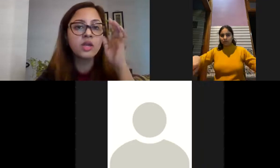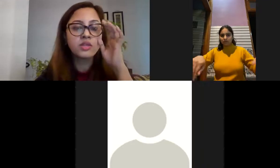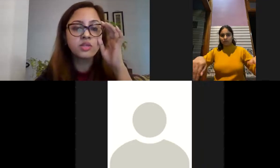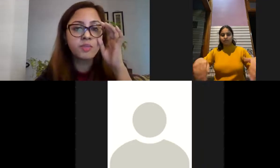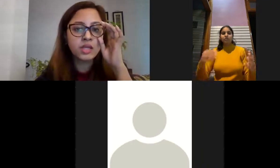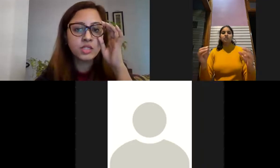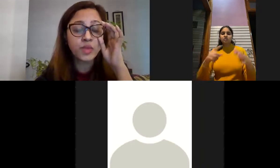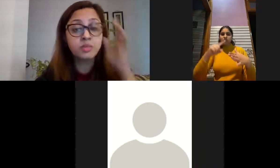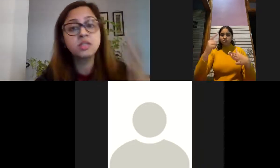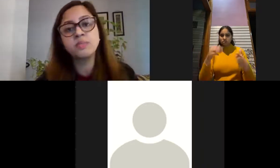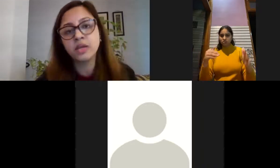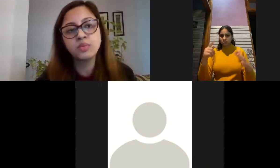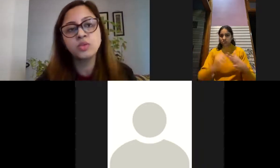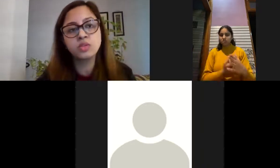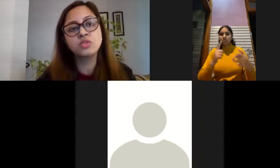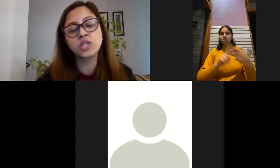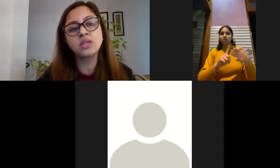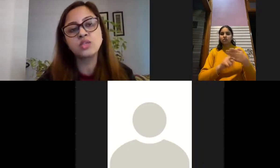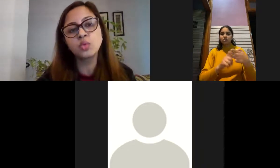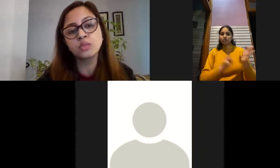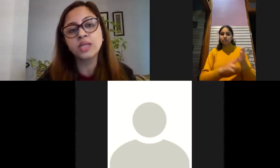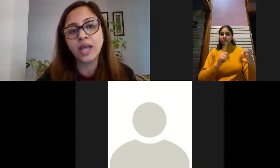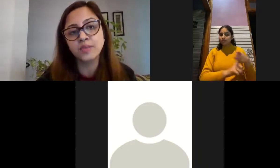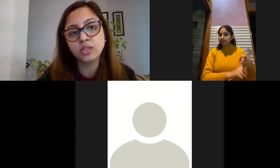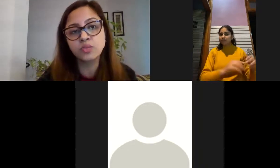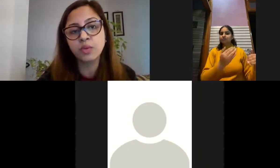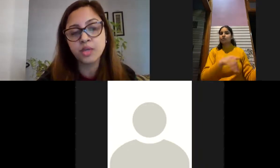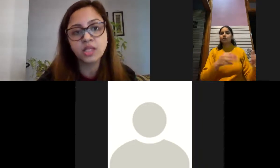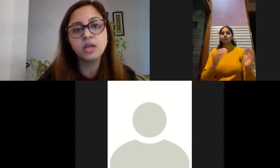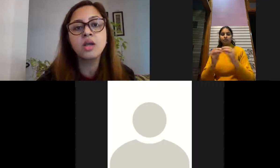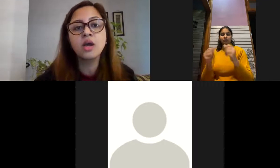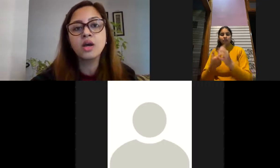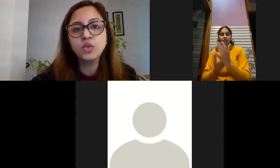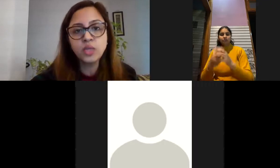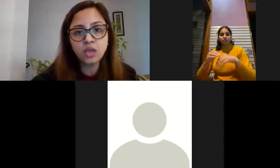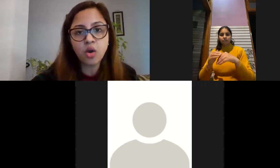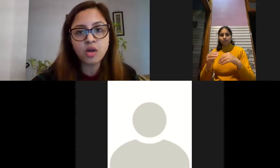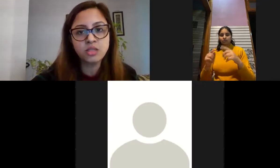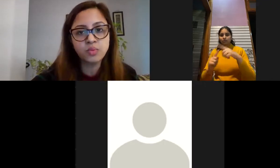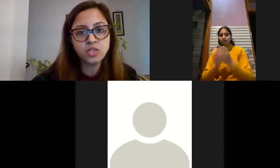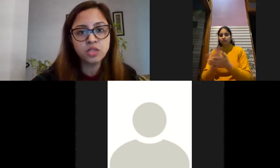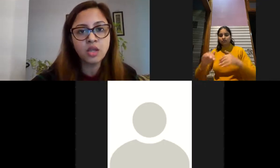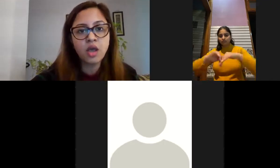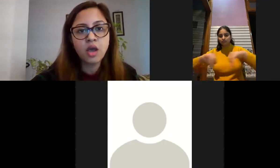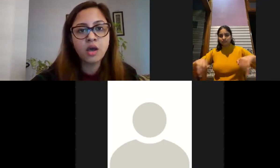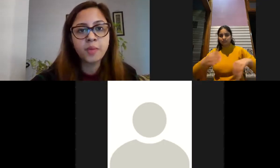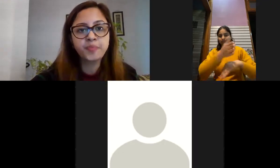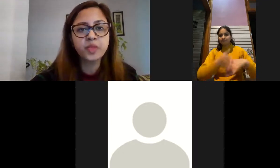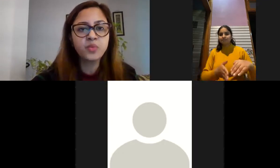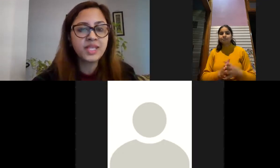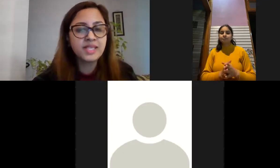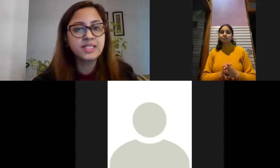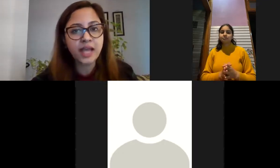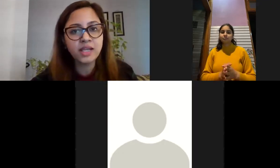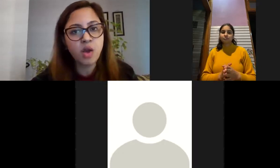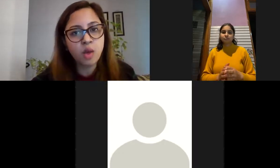Bertha. The rebellious feminism attributed to Jane is notably absent for Bertha, a unique odd division